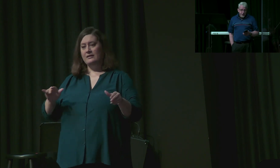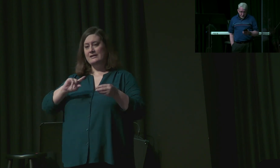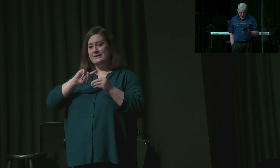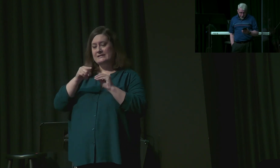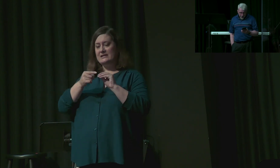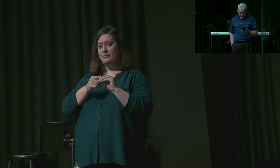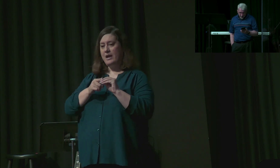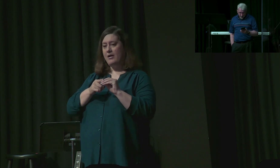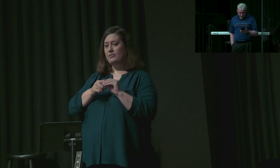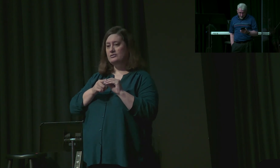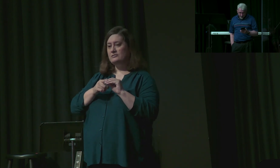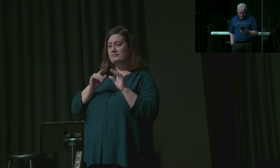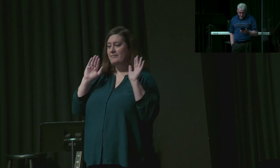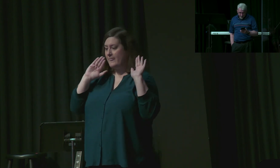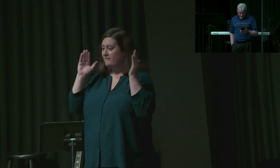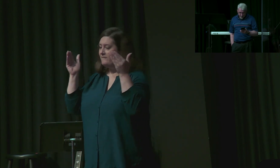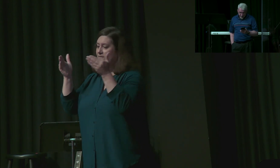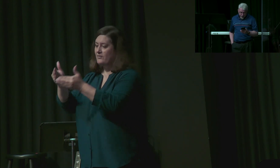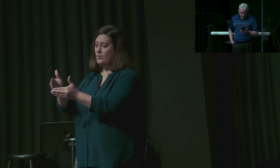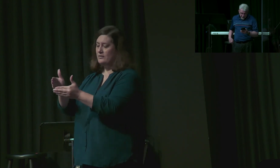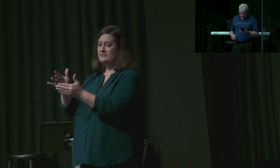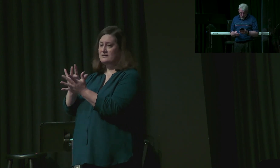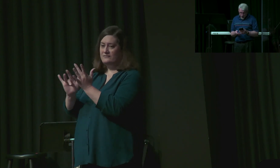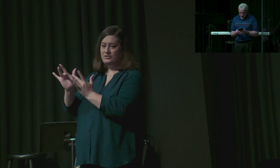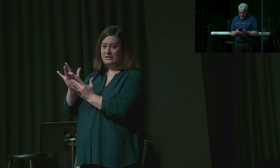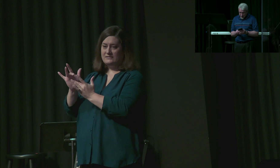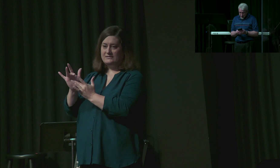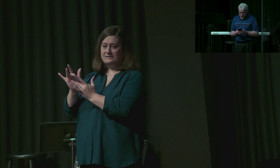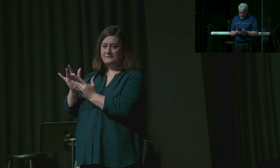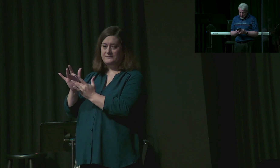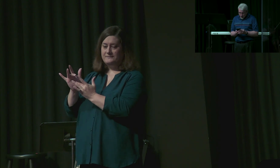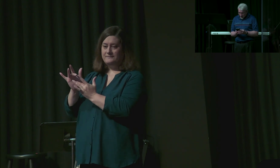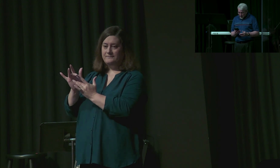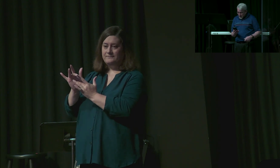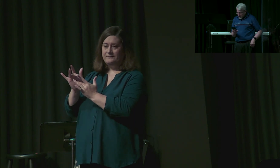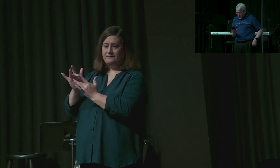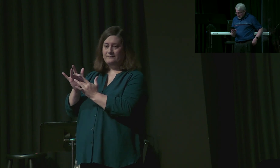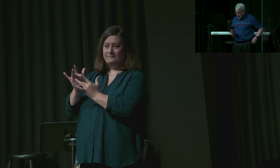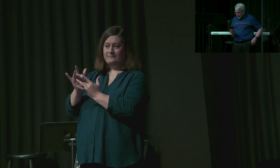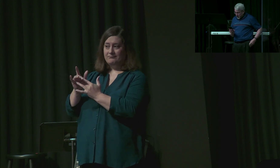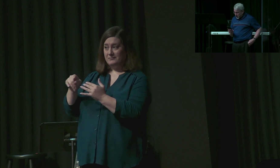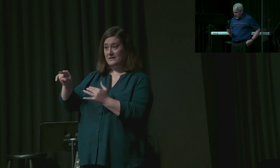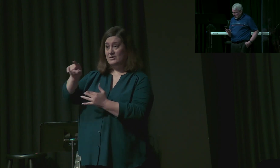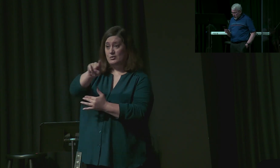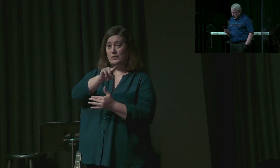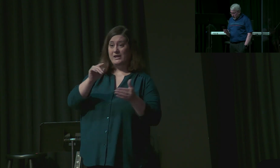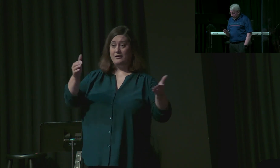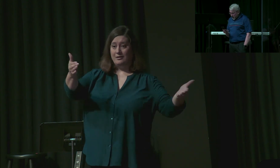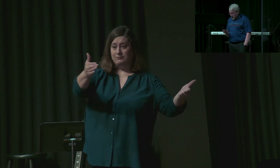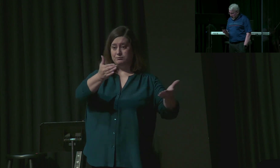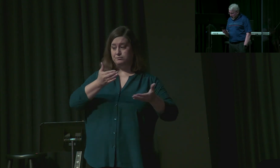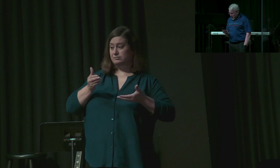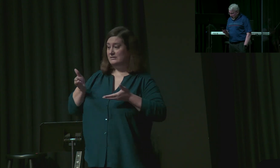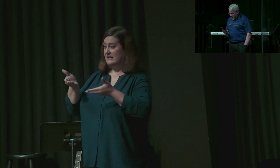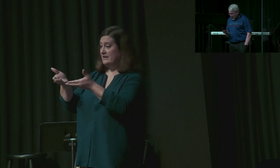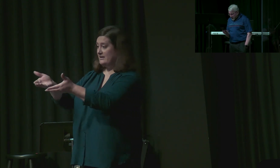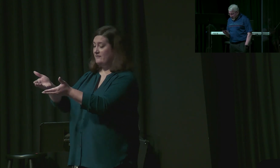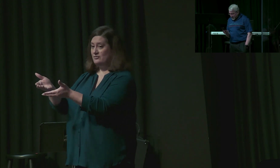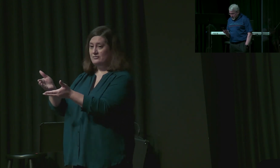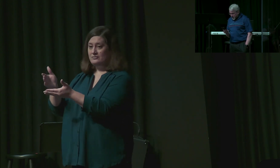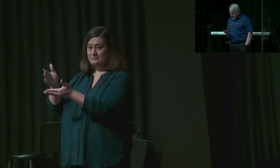of Jesus Christ. And finally, as recipients of the new, the greater